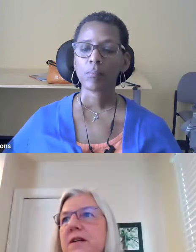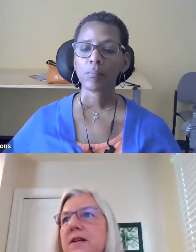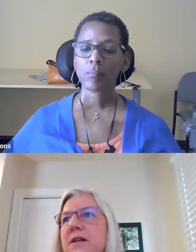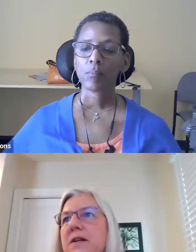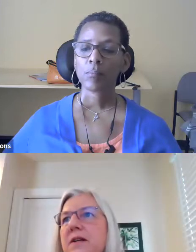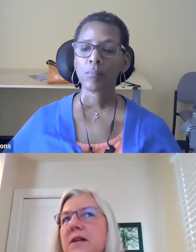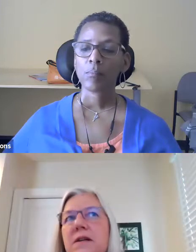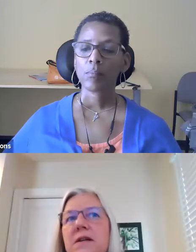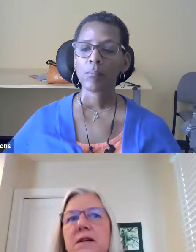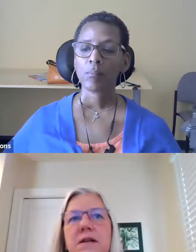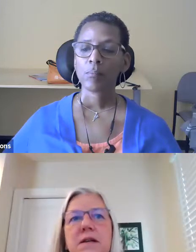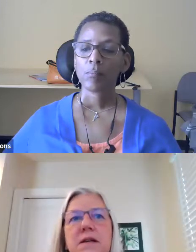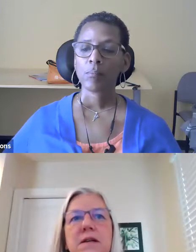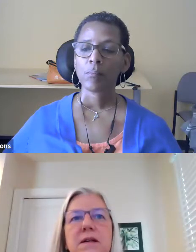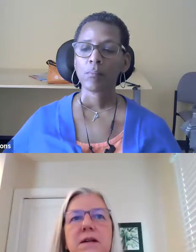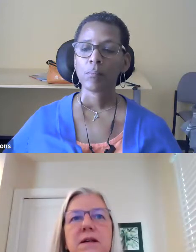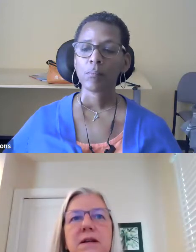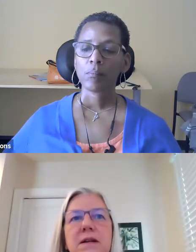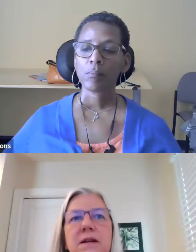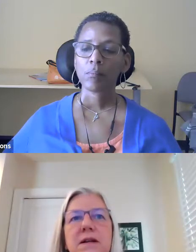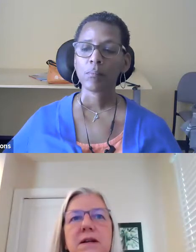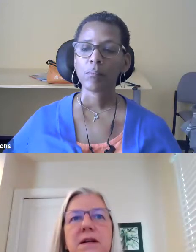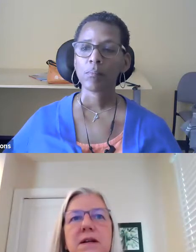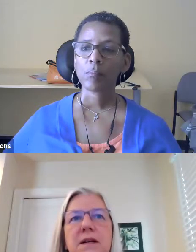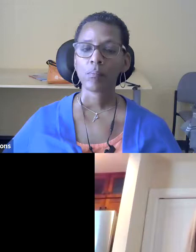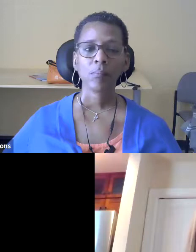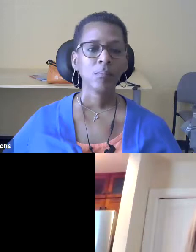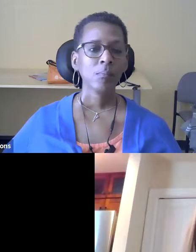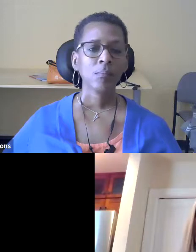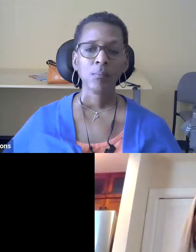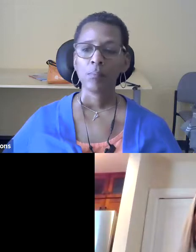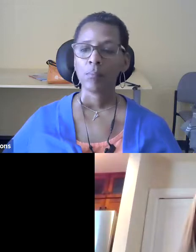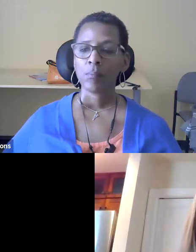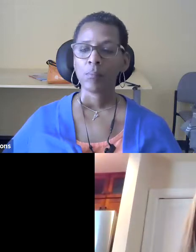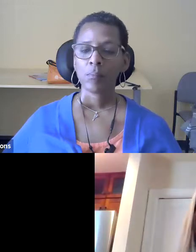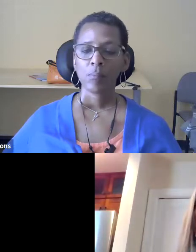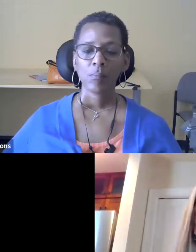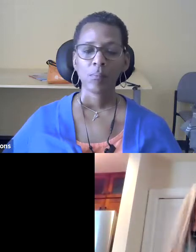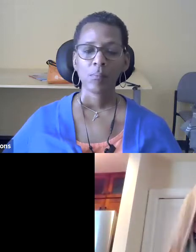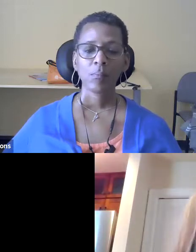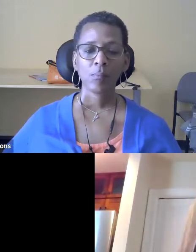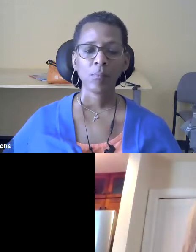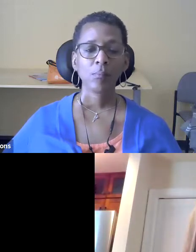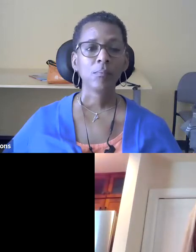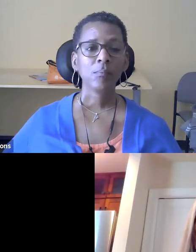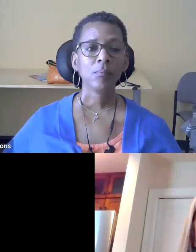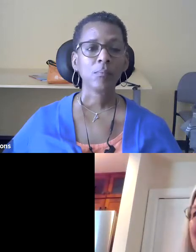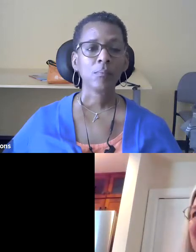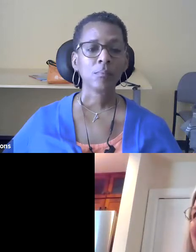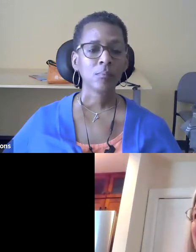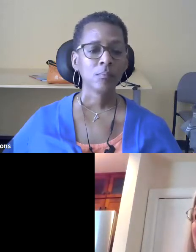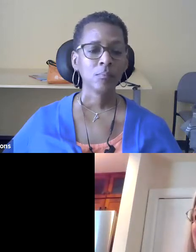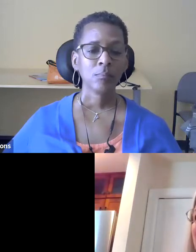proceed? The interpreter should be visible now. Okay, thanks. Are we still?